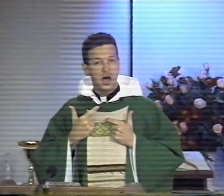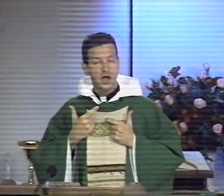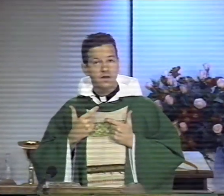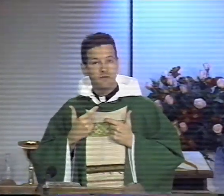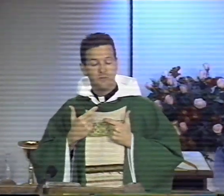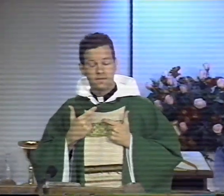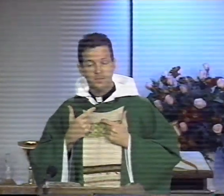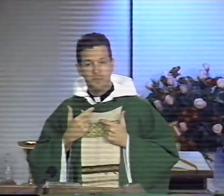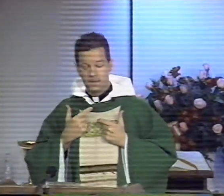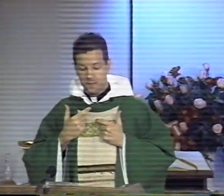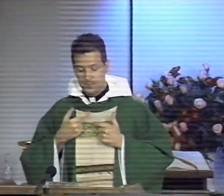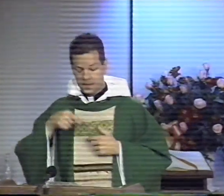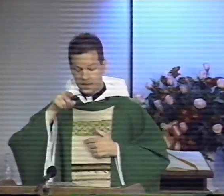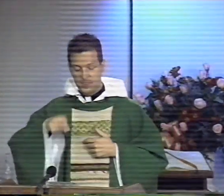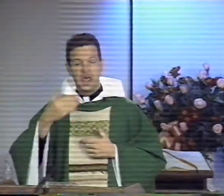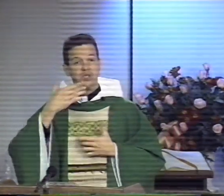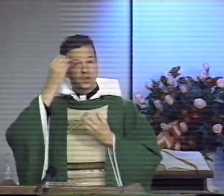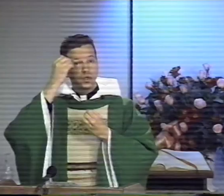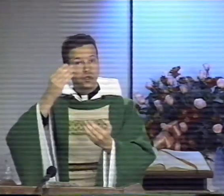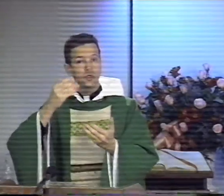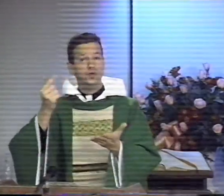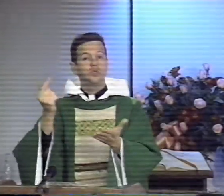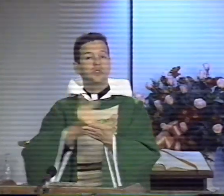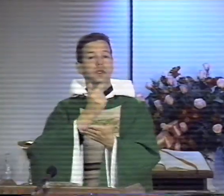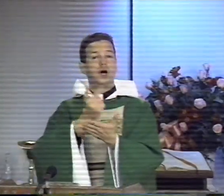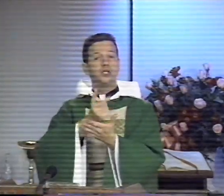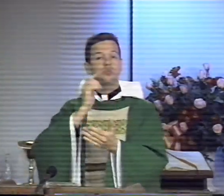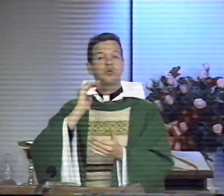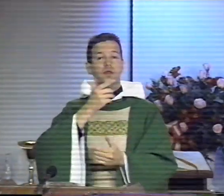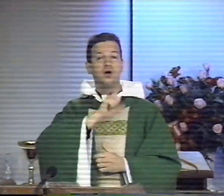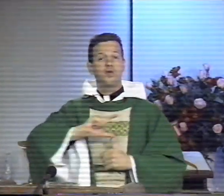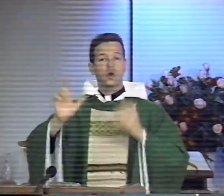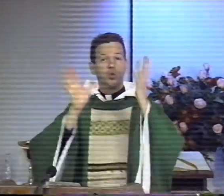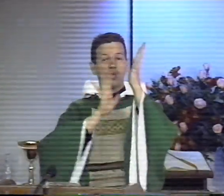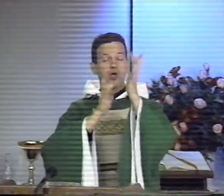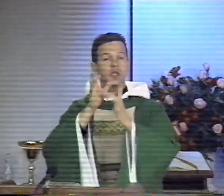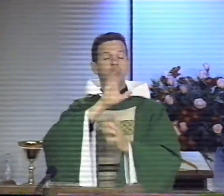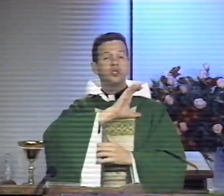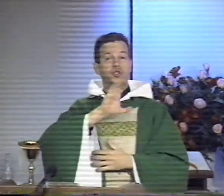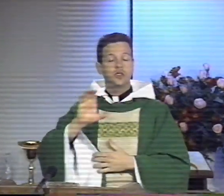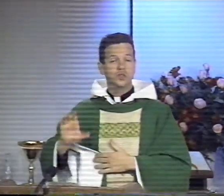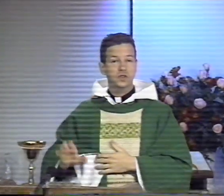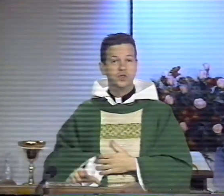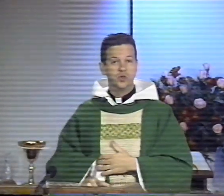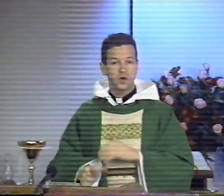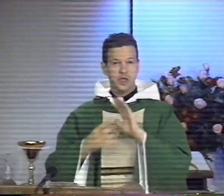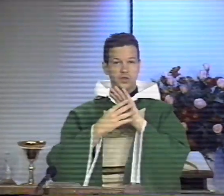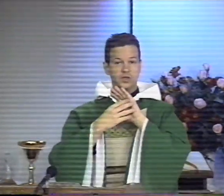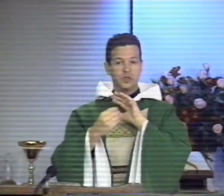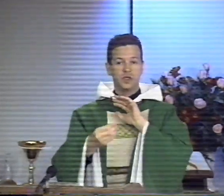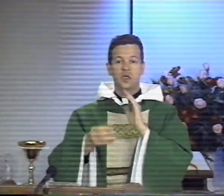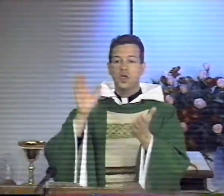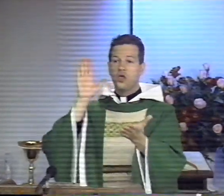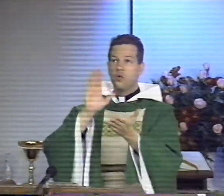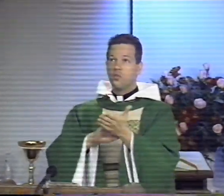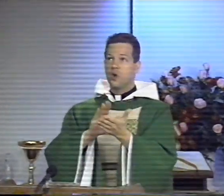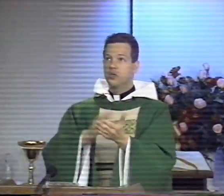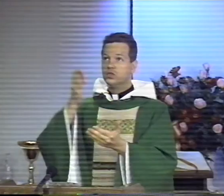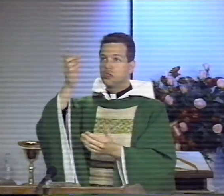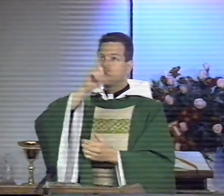alive." That's good news. The gospel of our Lord Jesus Christ. To you,